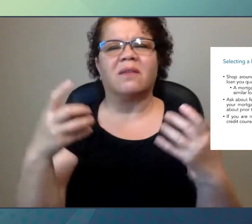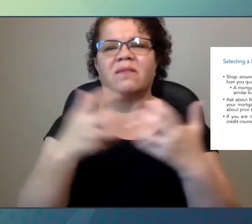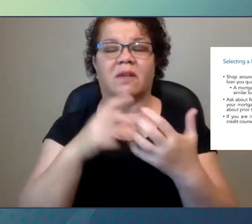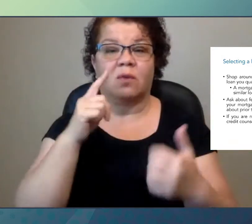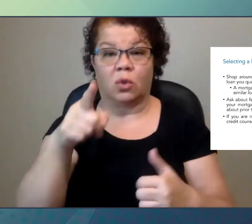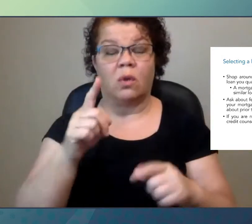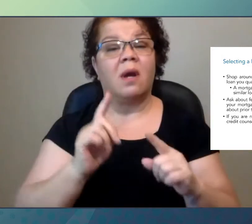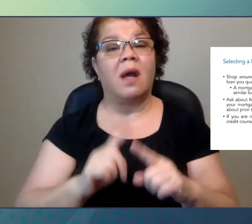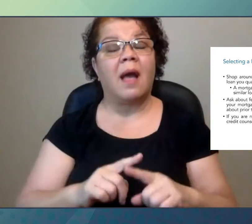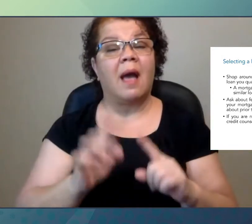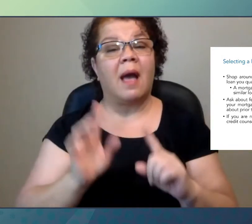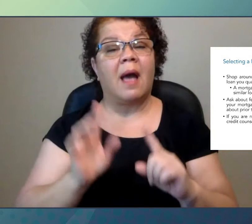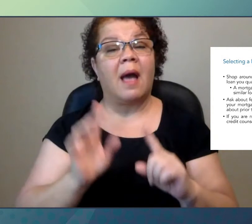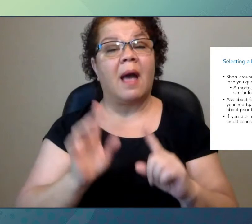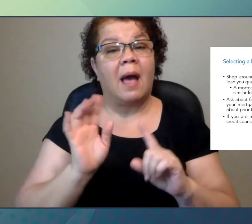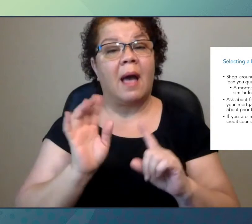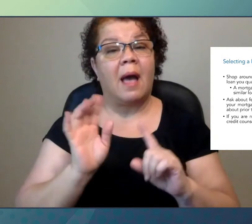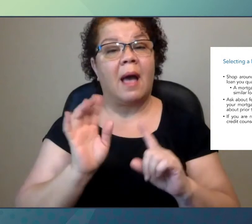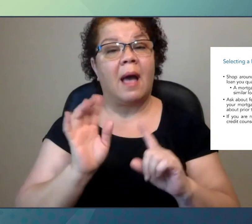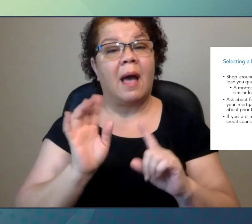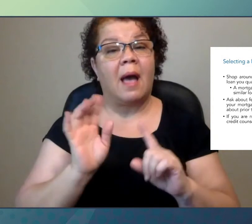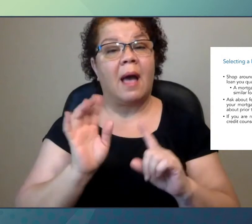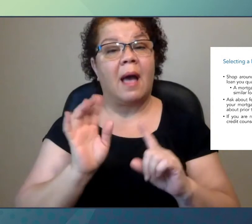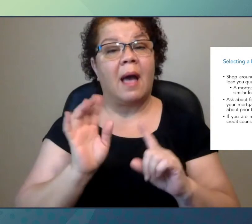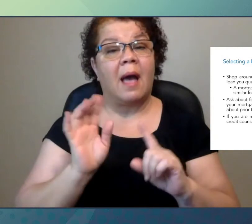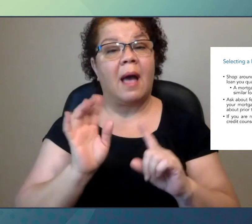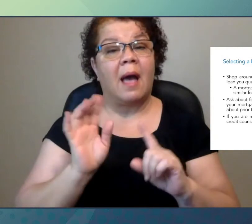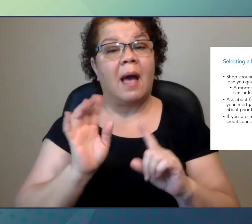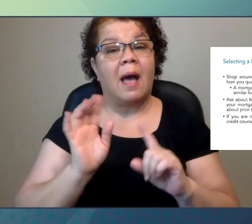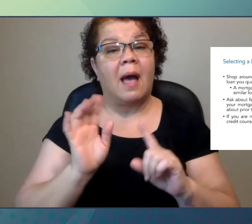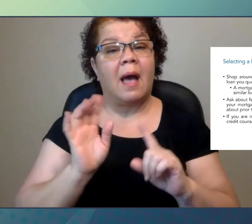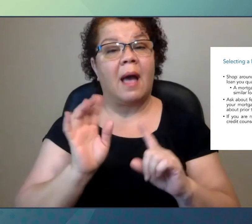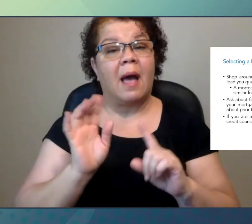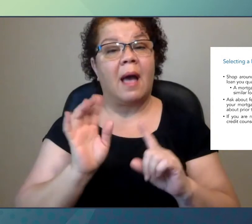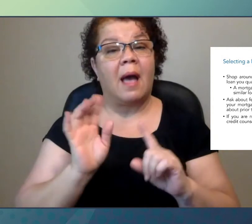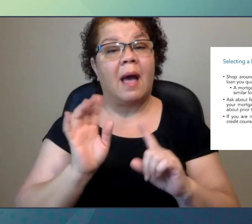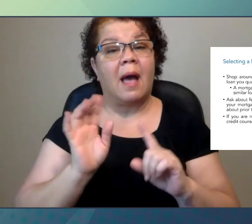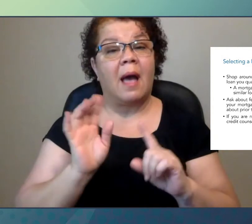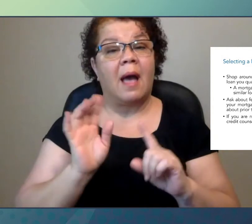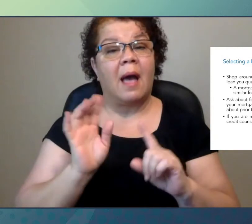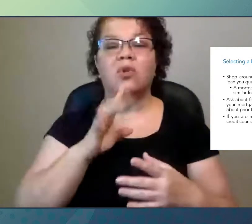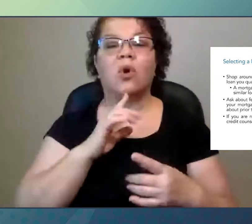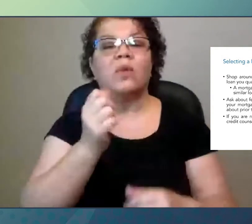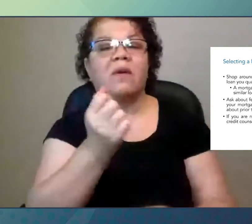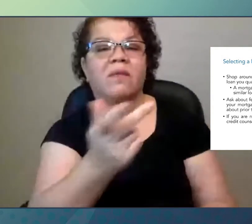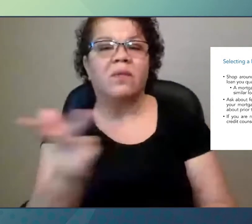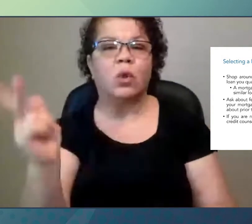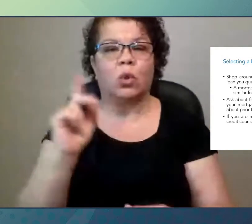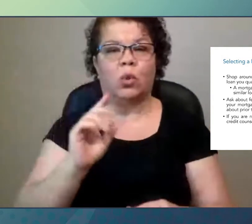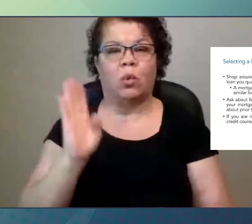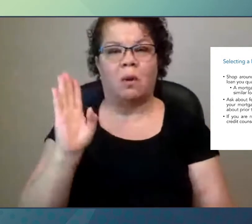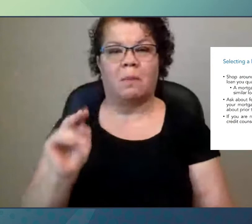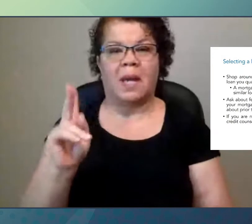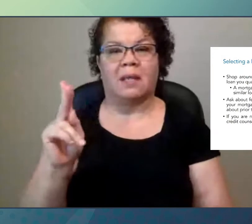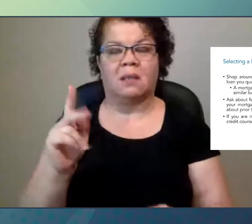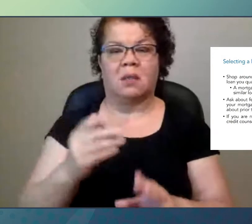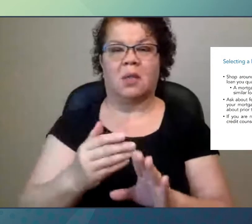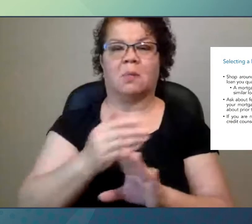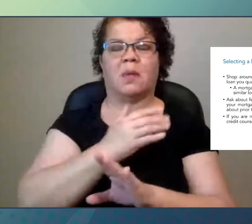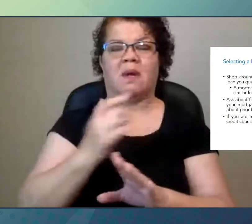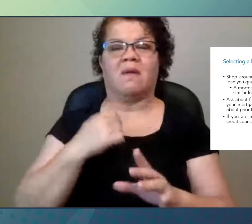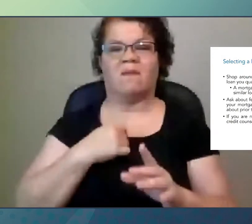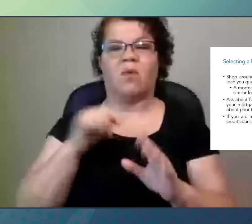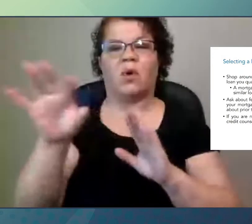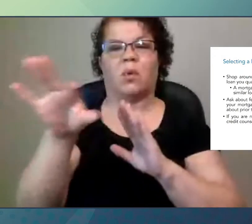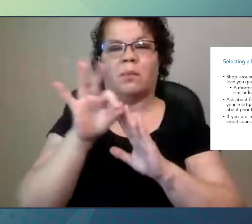it is recommended that you shop around. Always talk to several lenders before you decide to go with